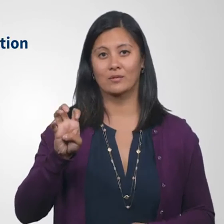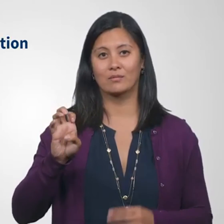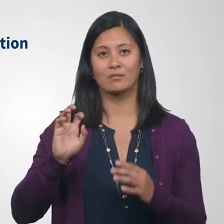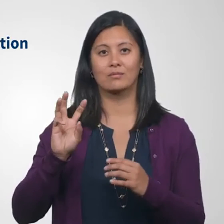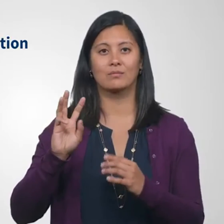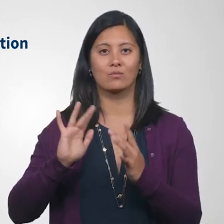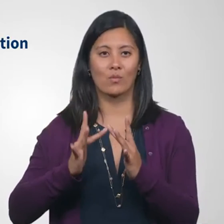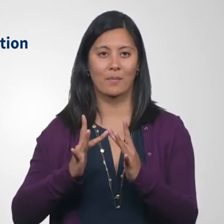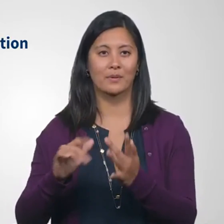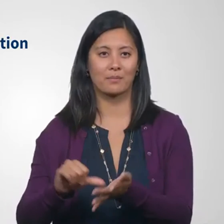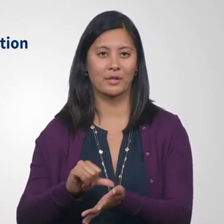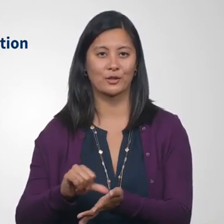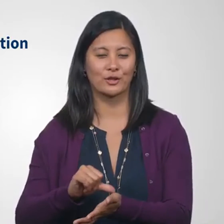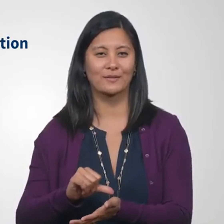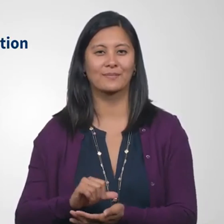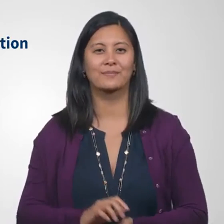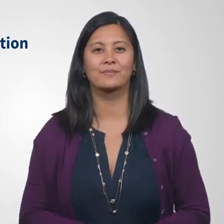www.uscis.gov/N400 webpage.